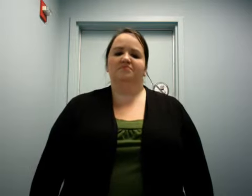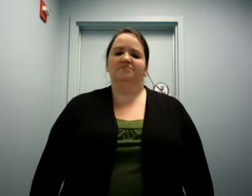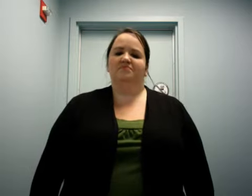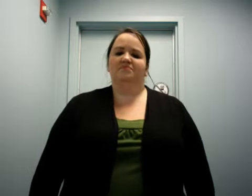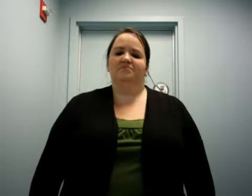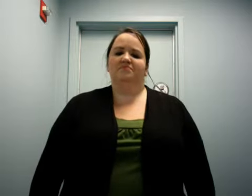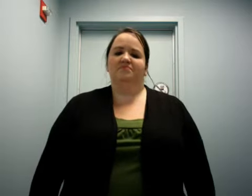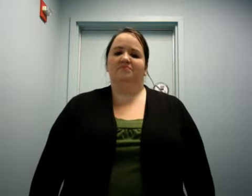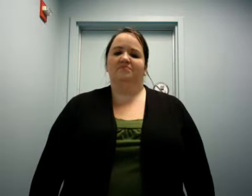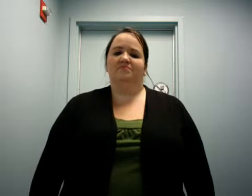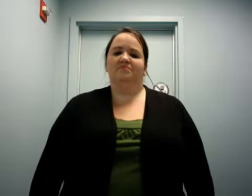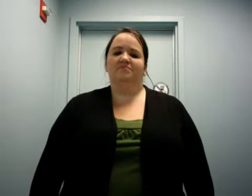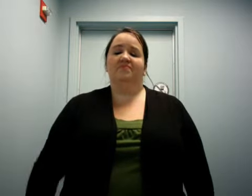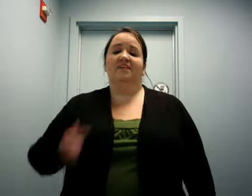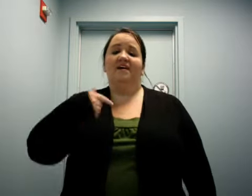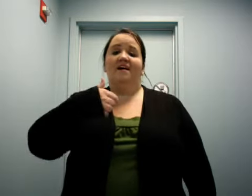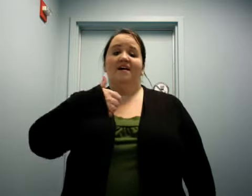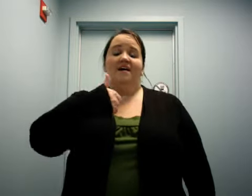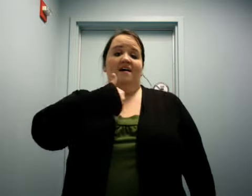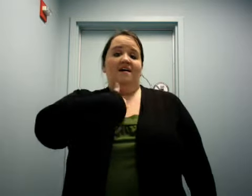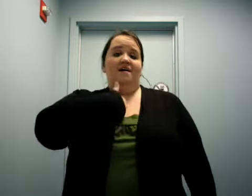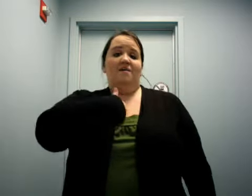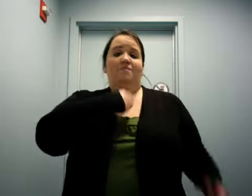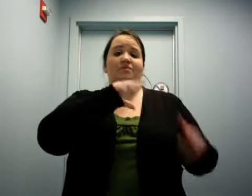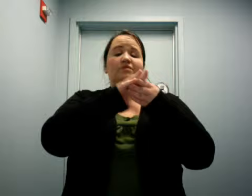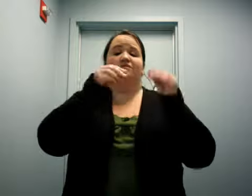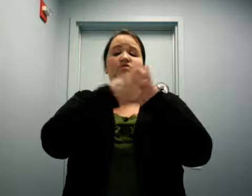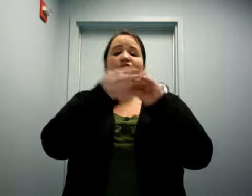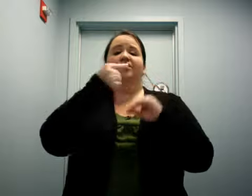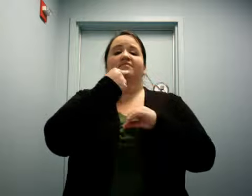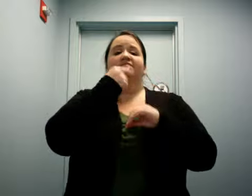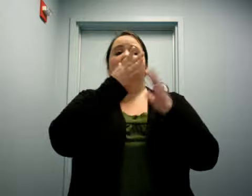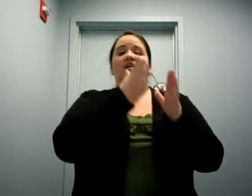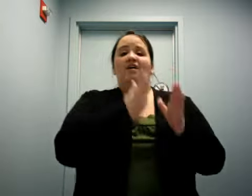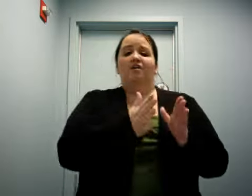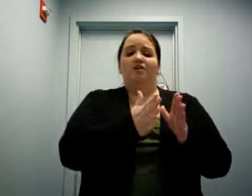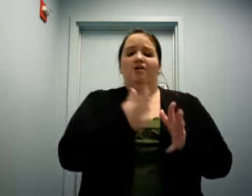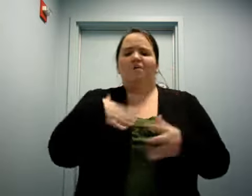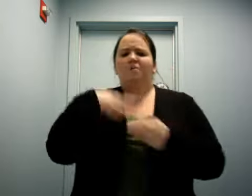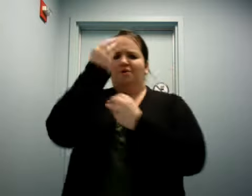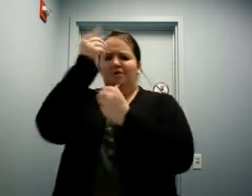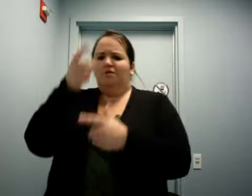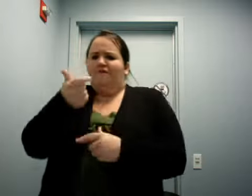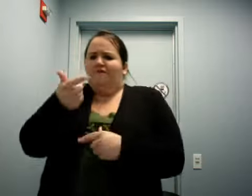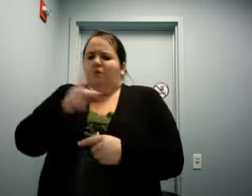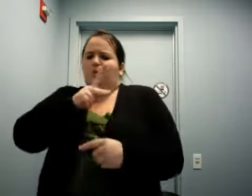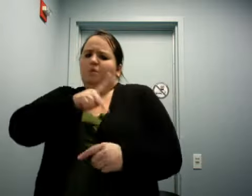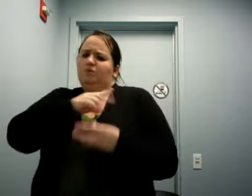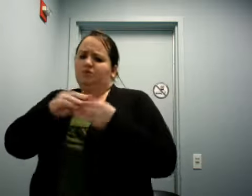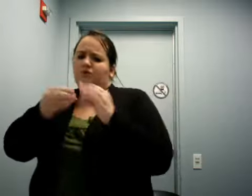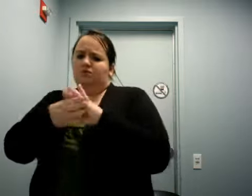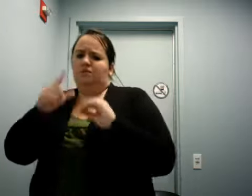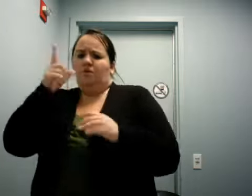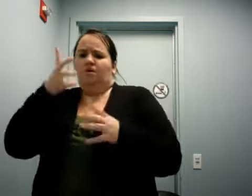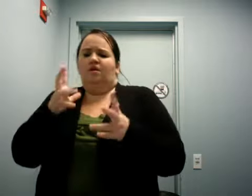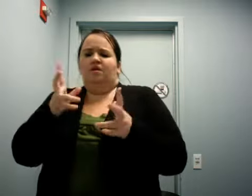I'm a storyteller and I would like to tell you a few personal stories about what I like to call the danger of